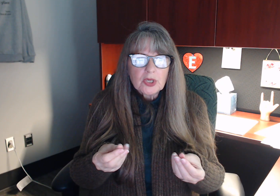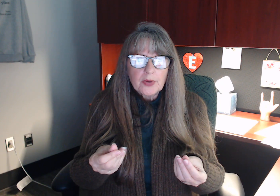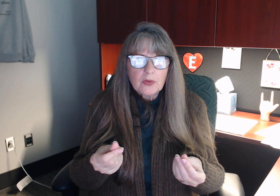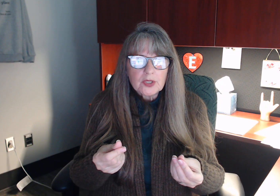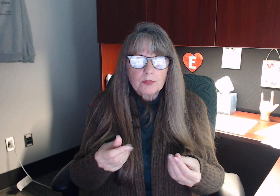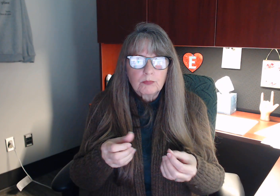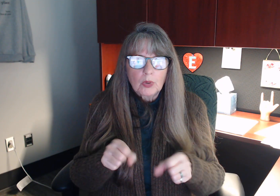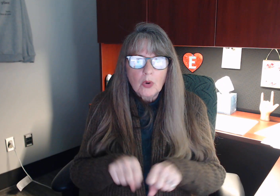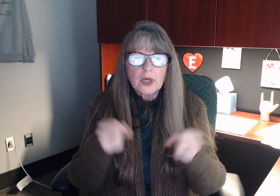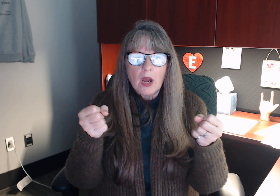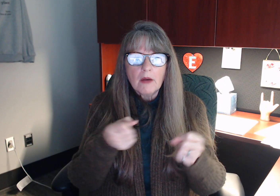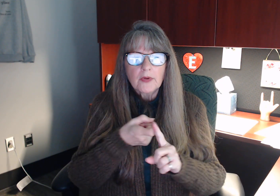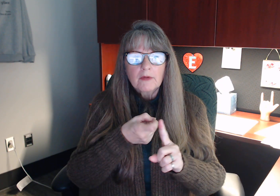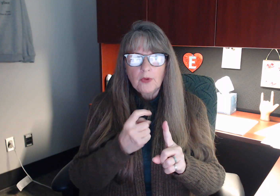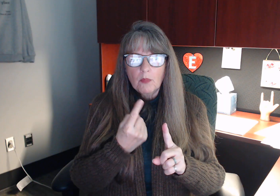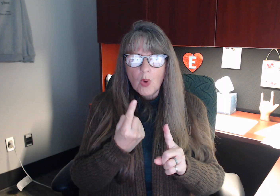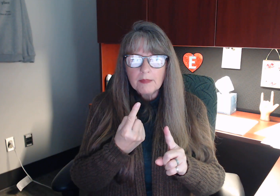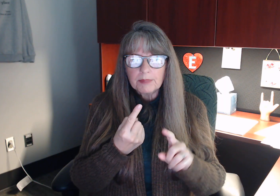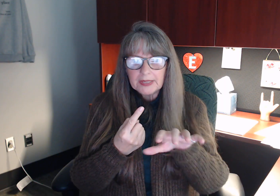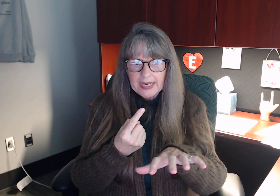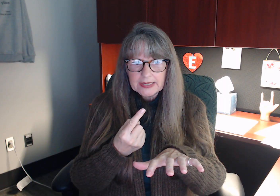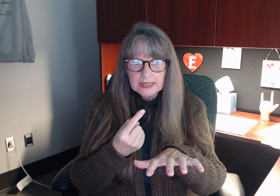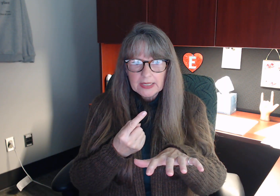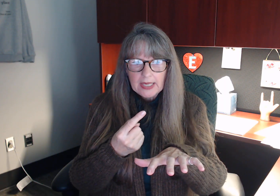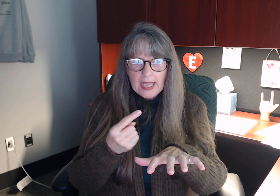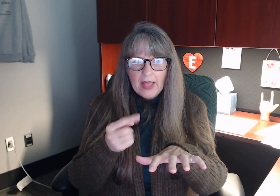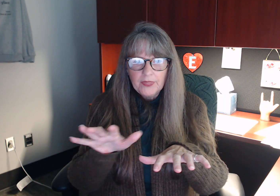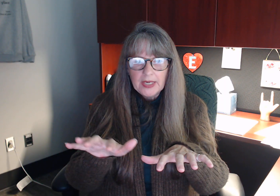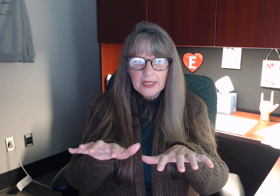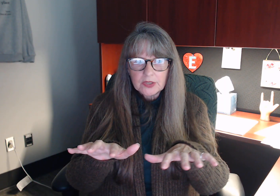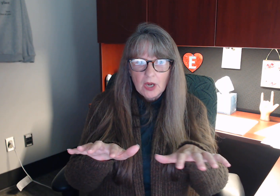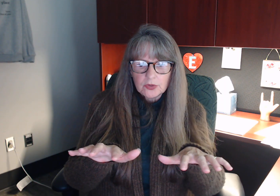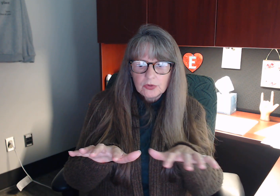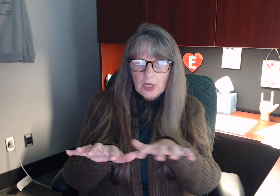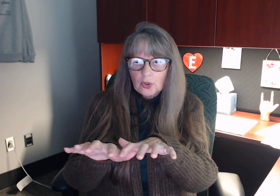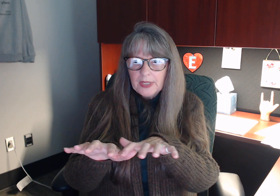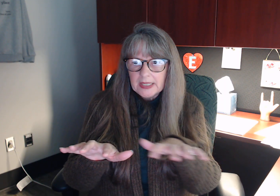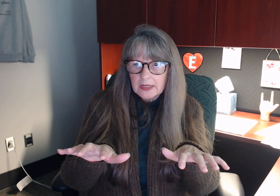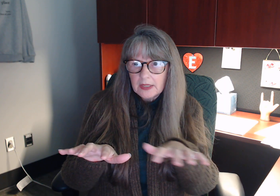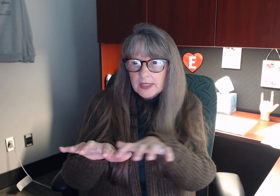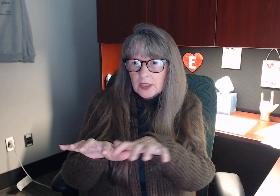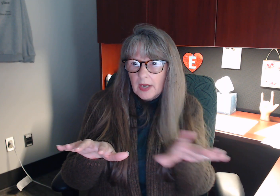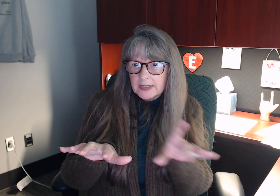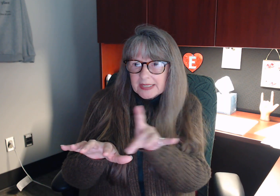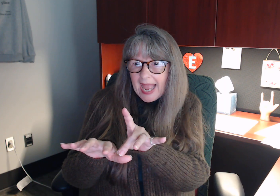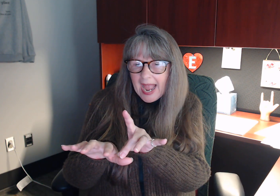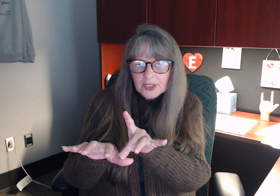material that's broken off from one plate, and then it's gone accreted, it's attached